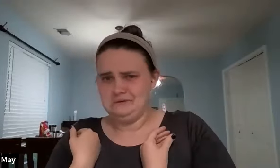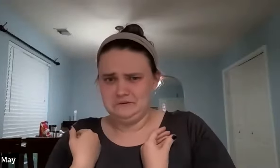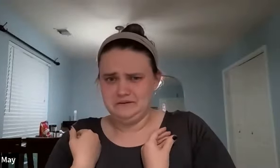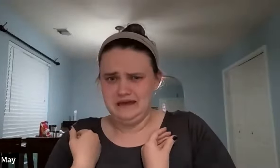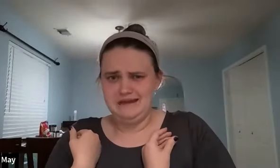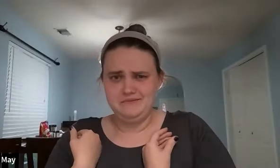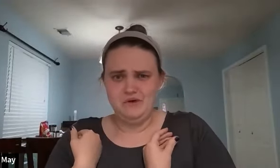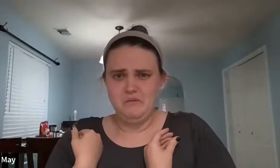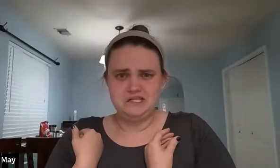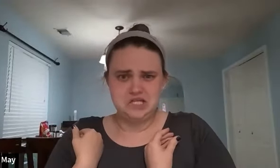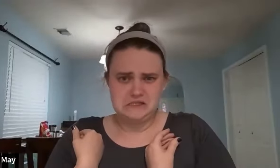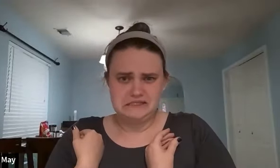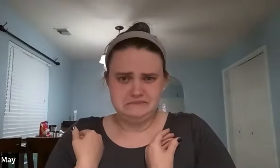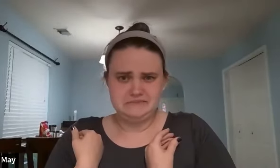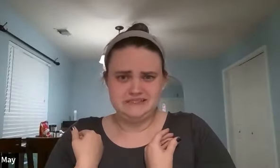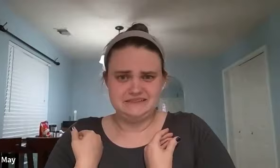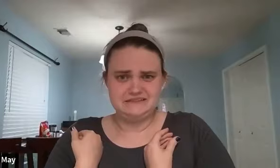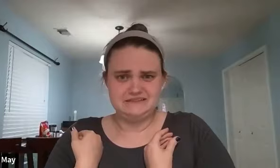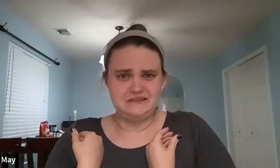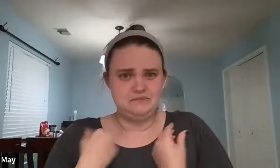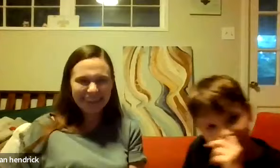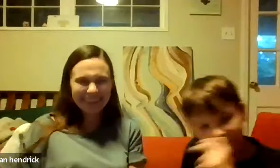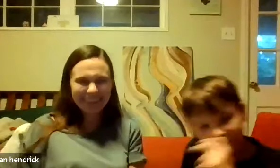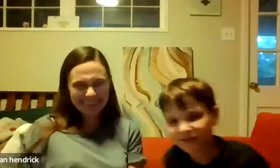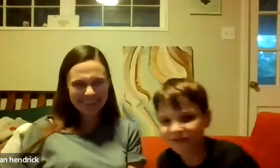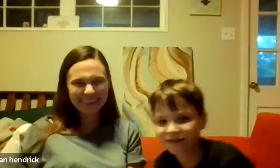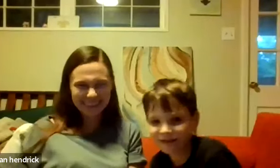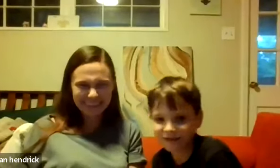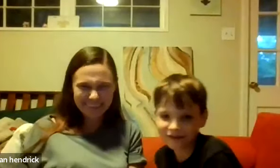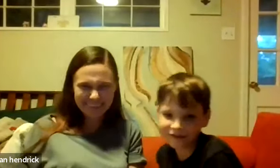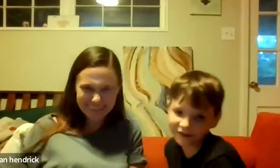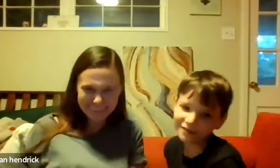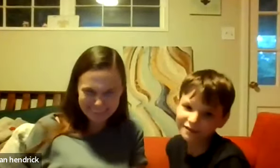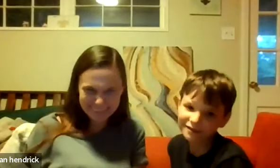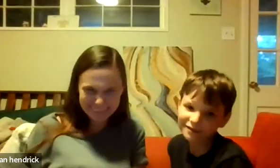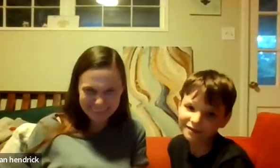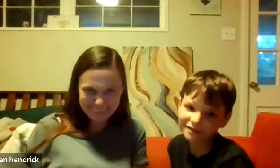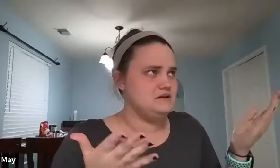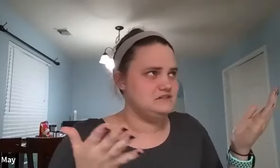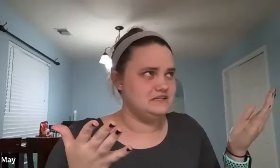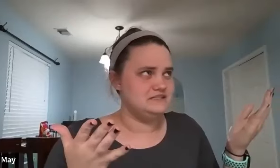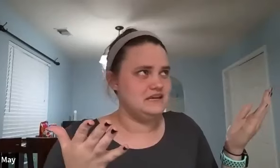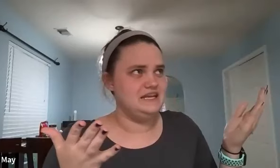ooh, I want chocolate, but I'm not trying to say I want church. And I was like, how do I do this? And